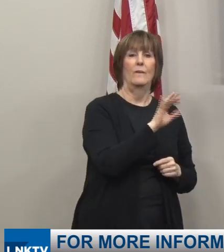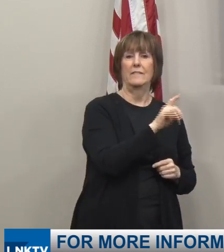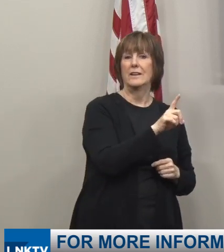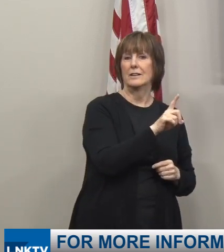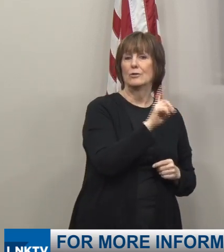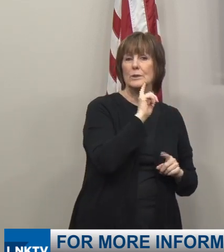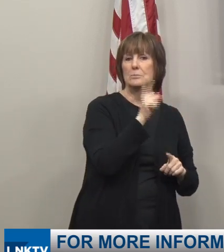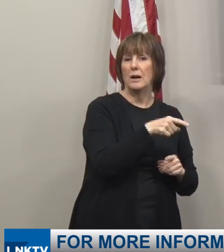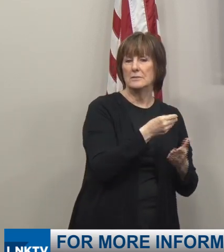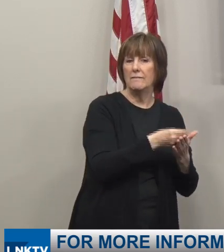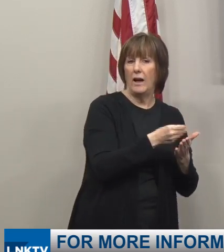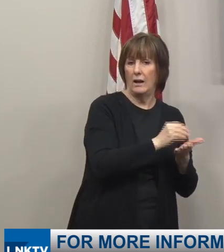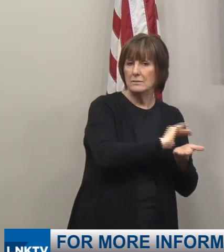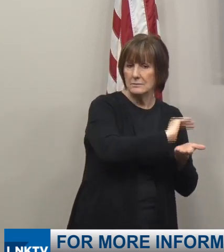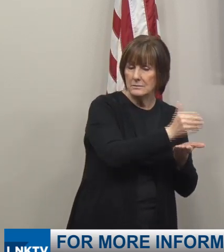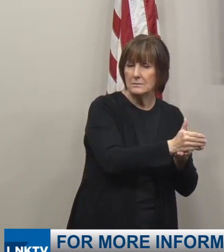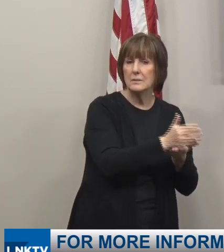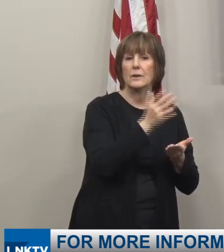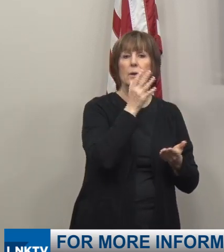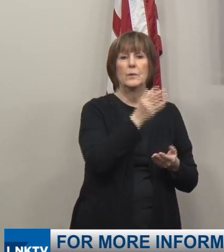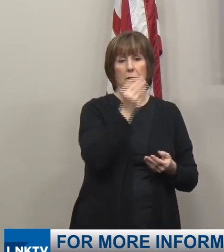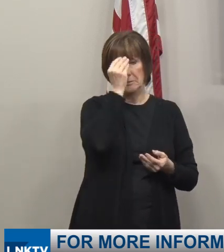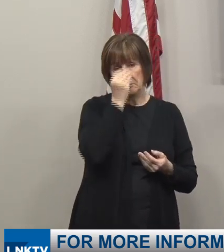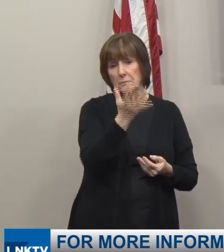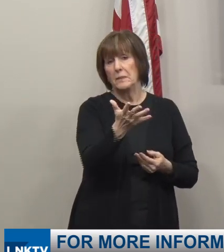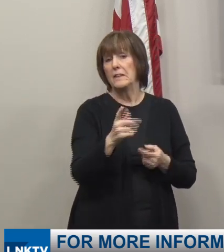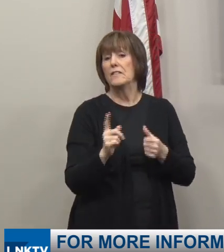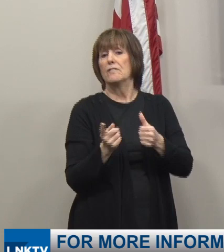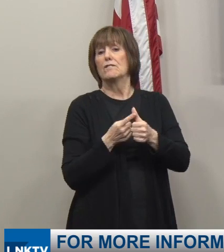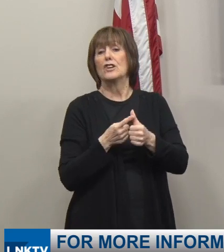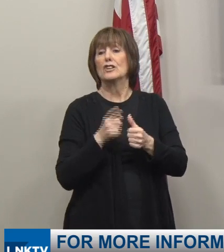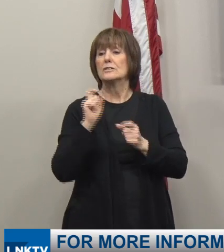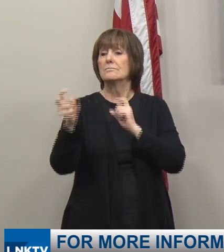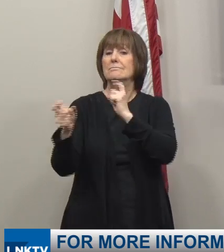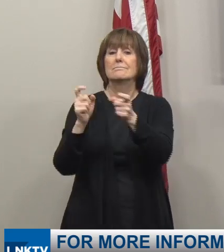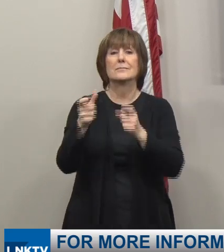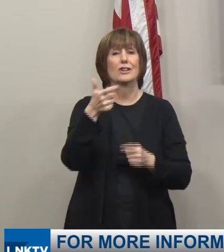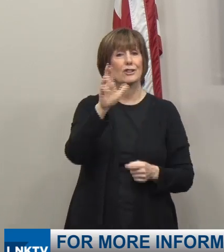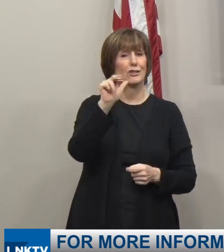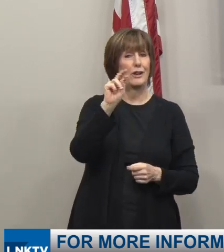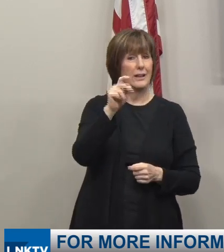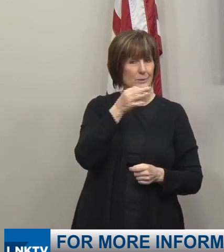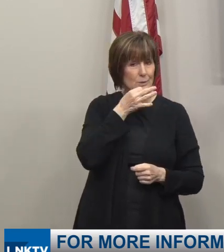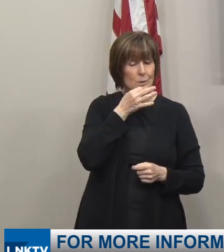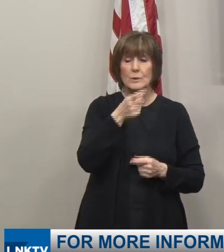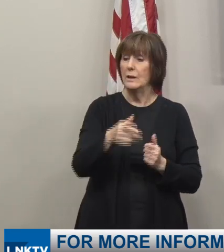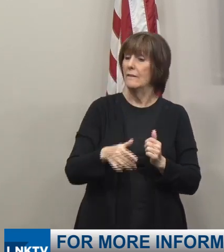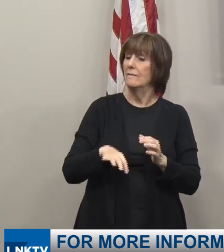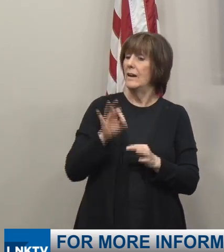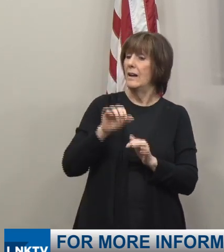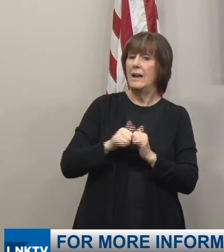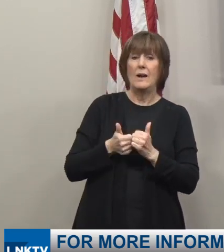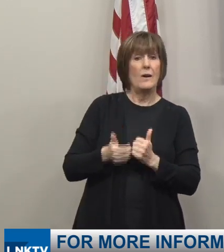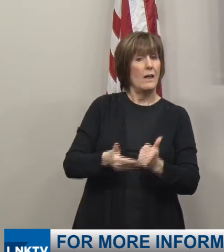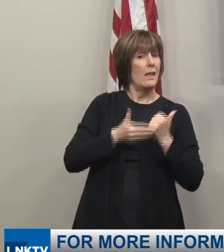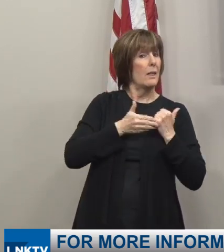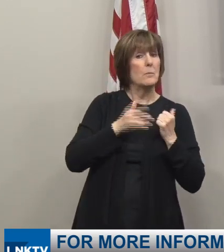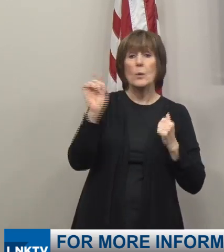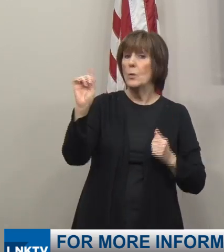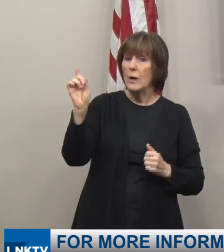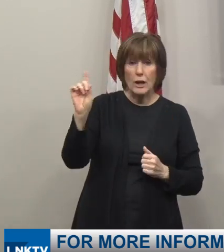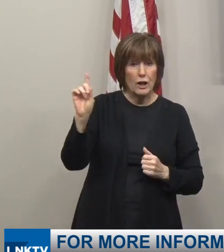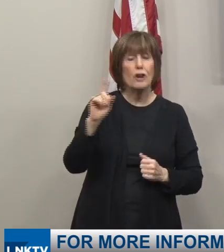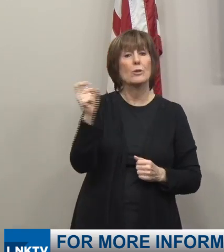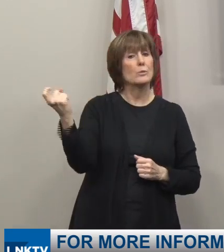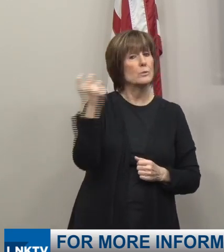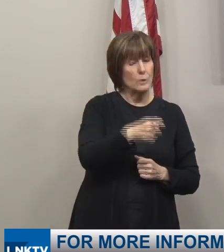Fund. We'll have an update and news on the first grants soon. And you can find out more about how to help our local relief fund and